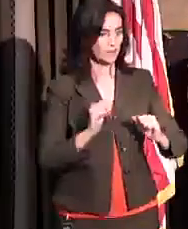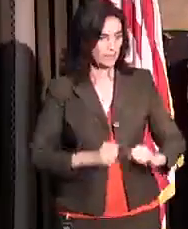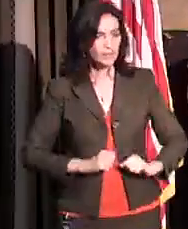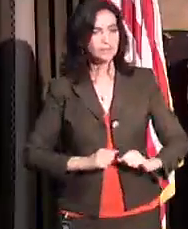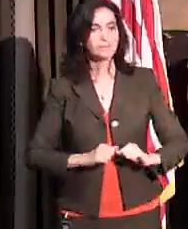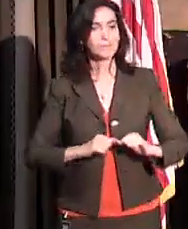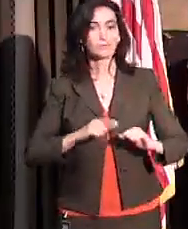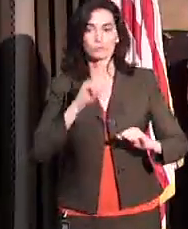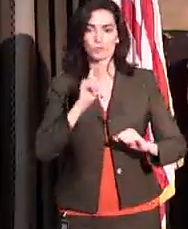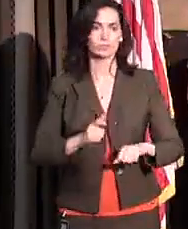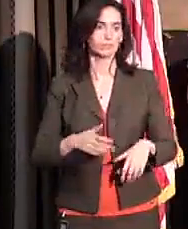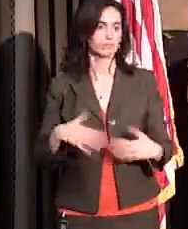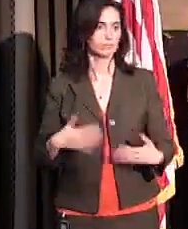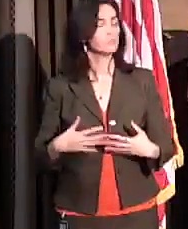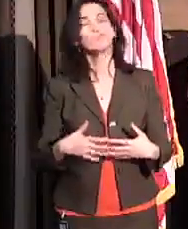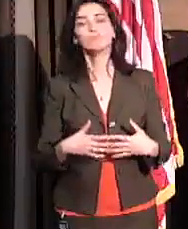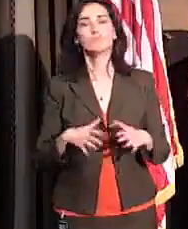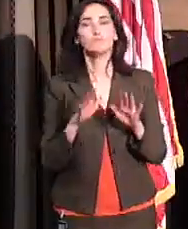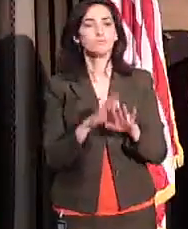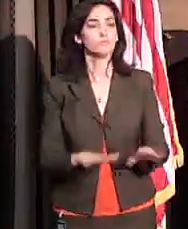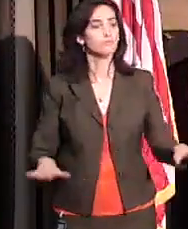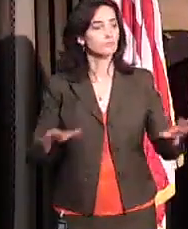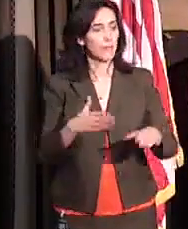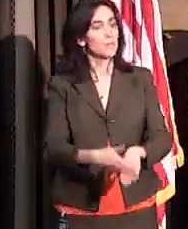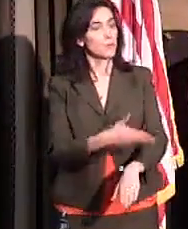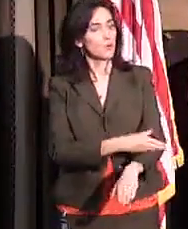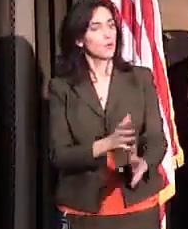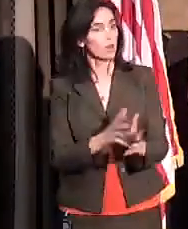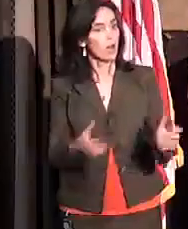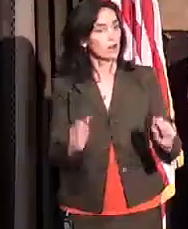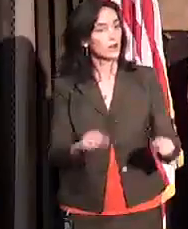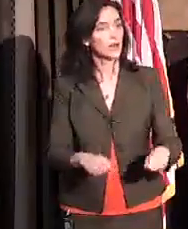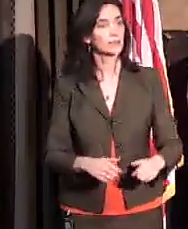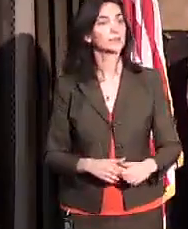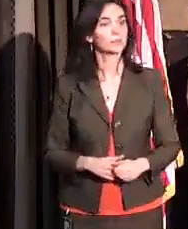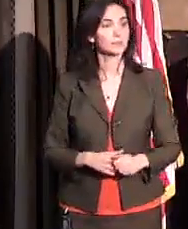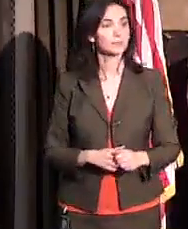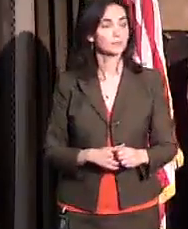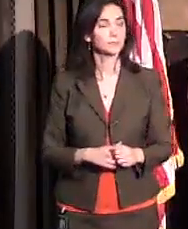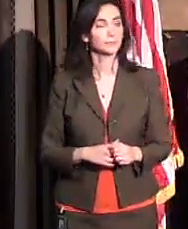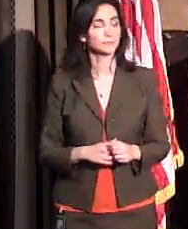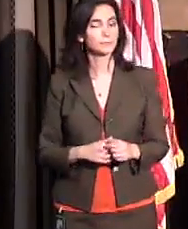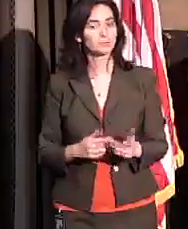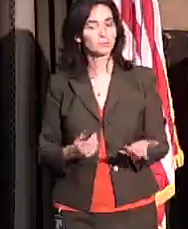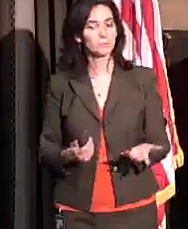make really good headway in providing